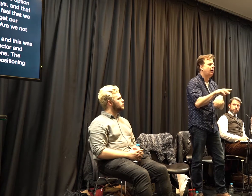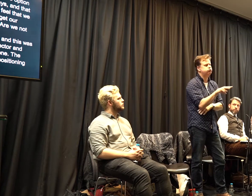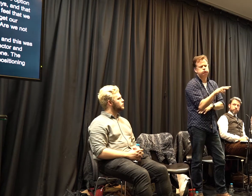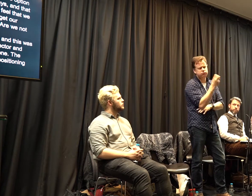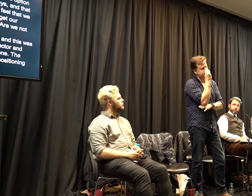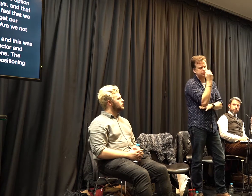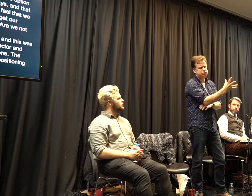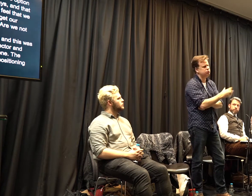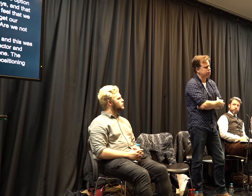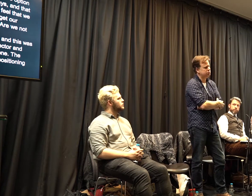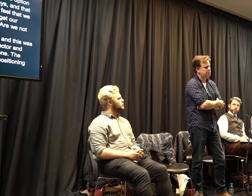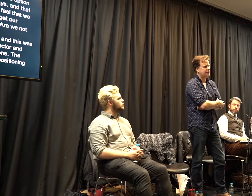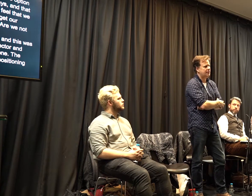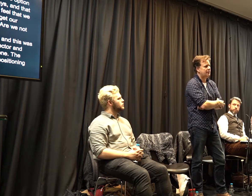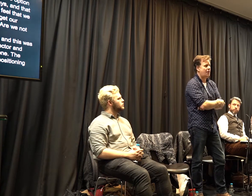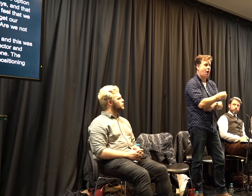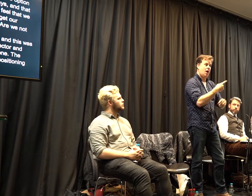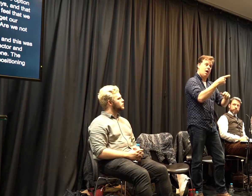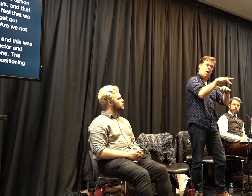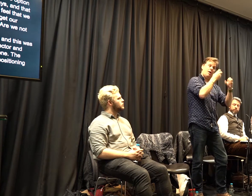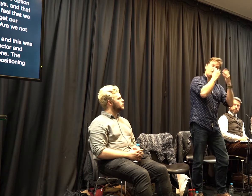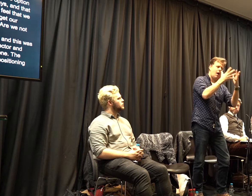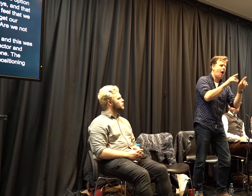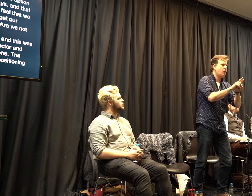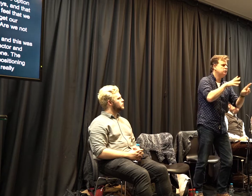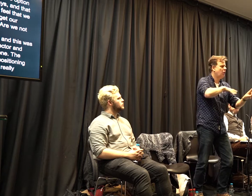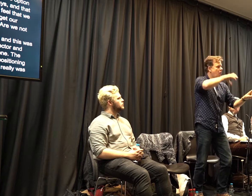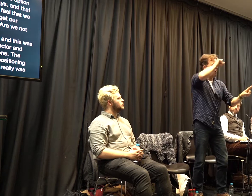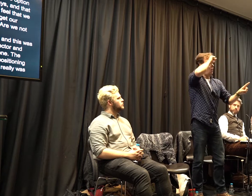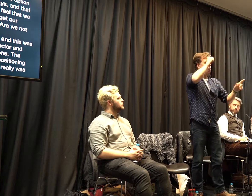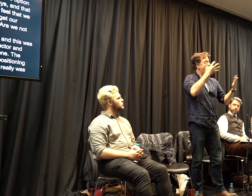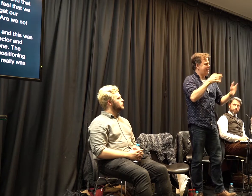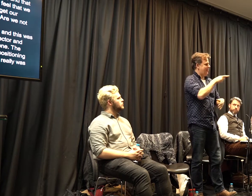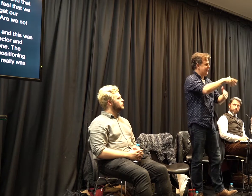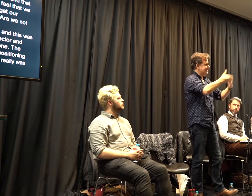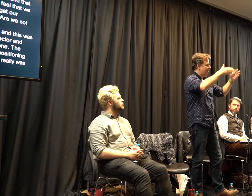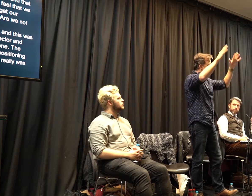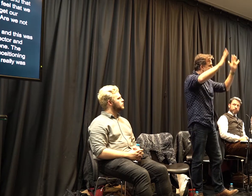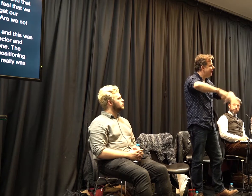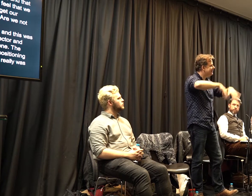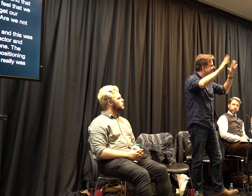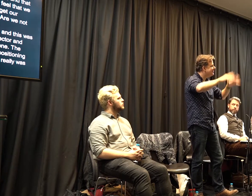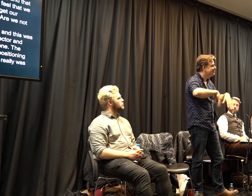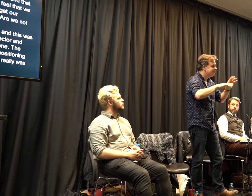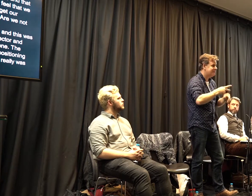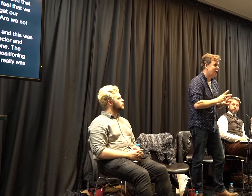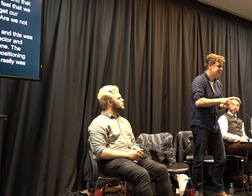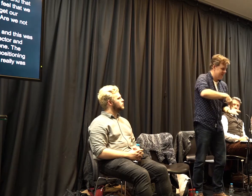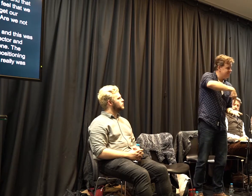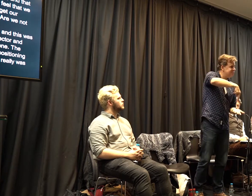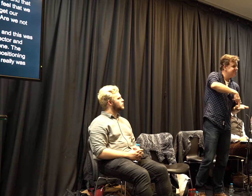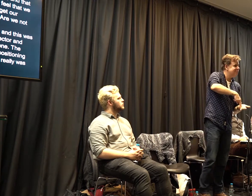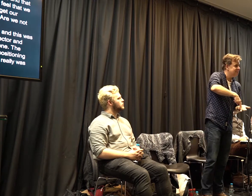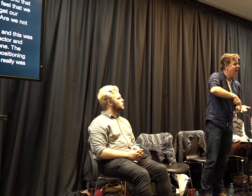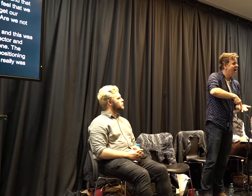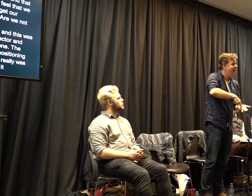dream. I really was immersed in this performance. And I remember it was raining